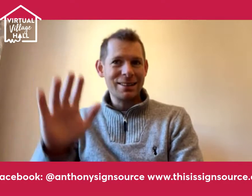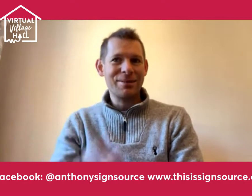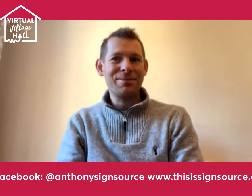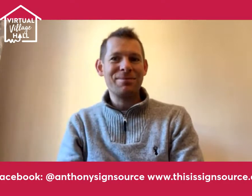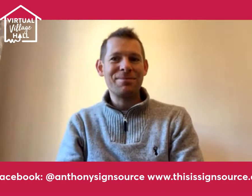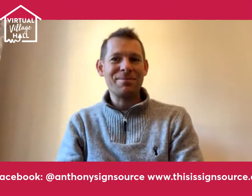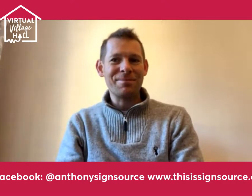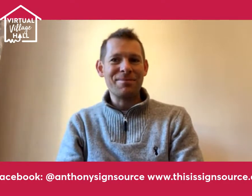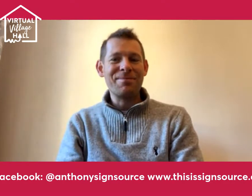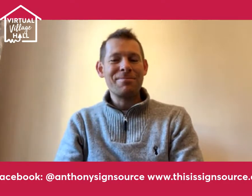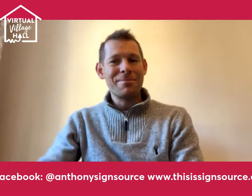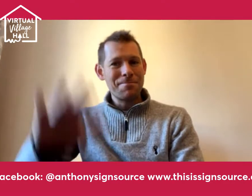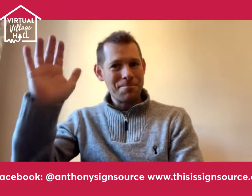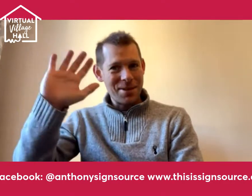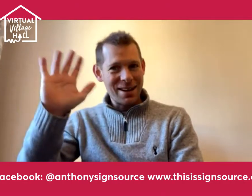and bye or goodbye.